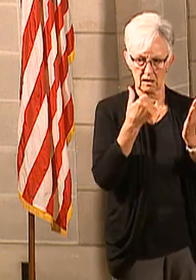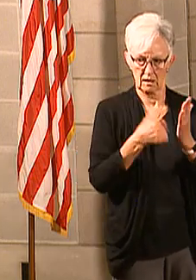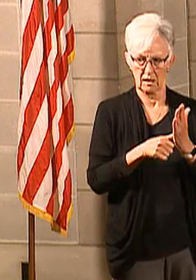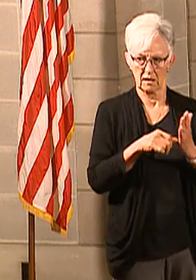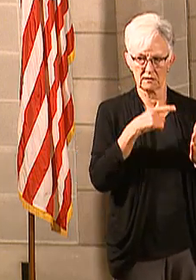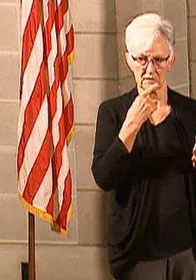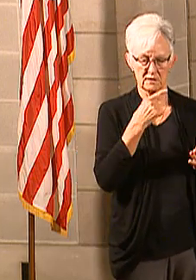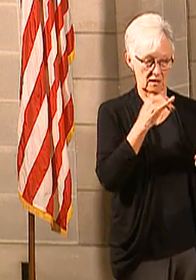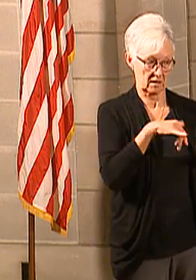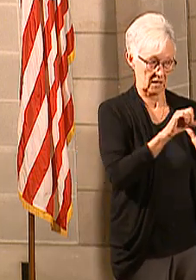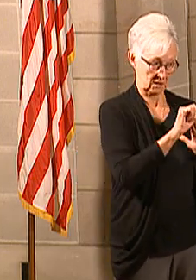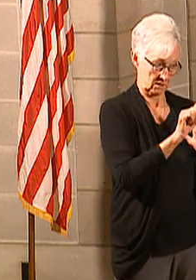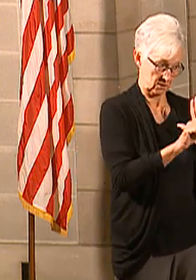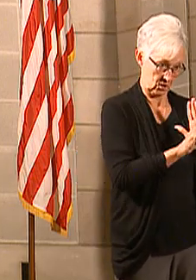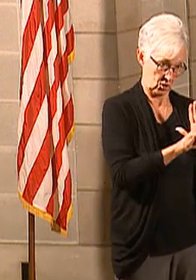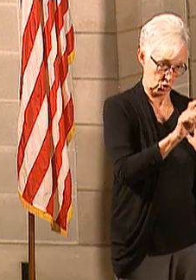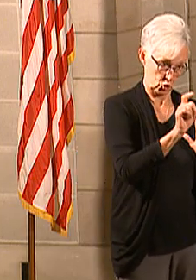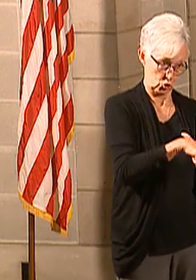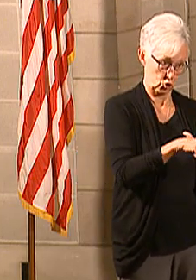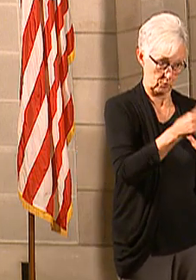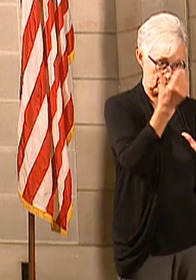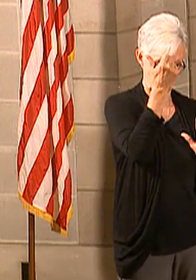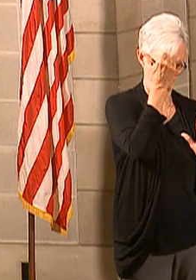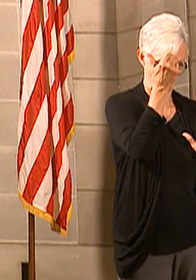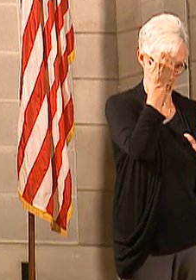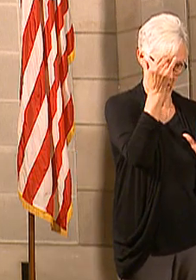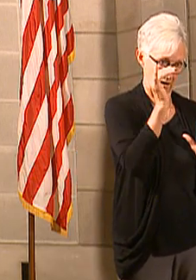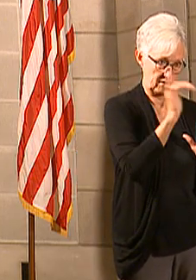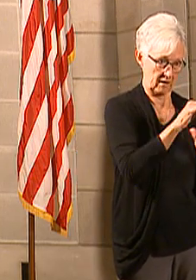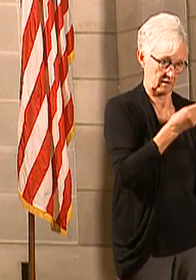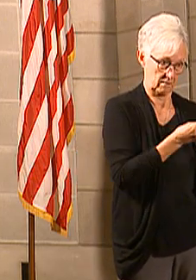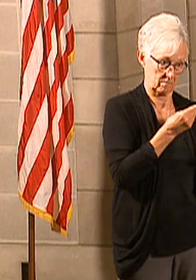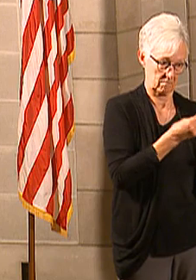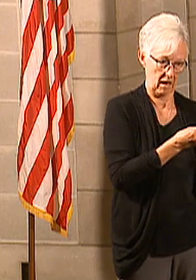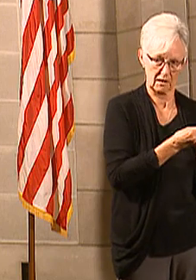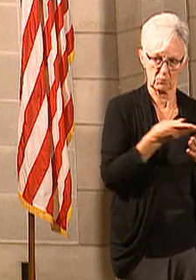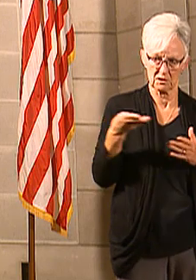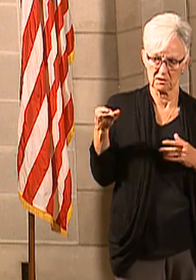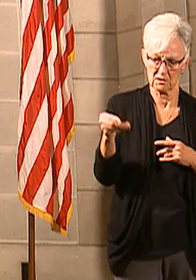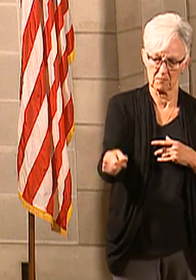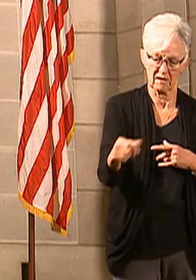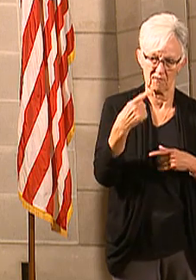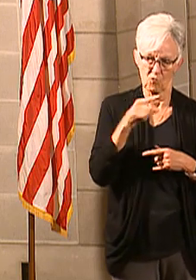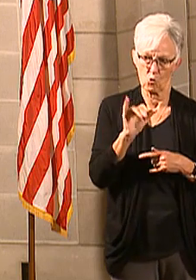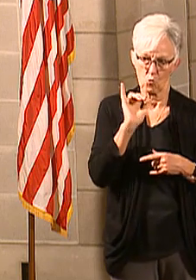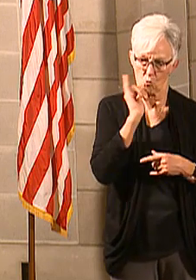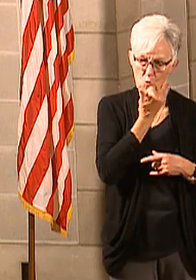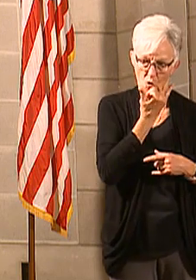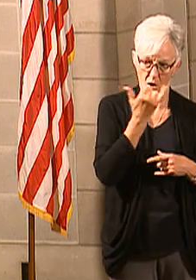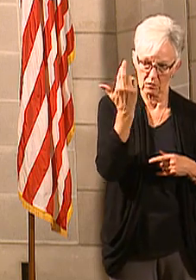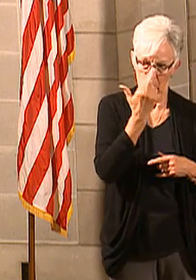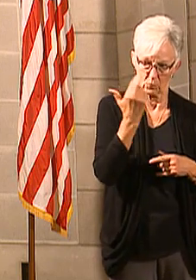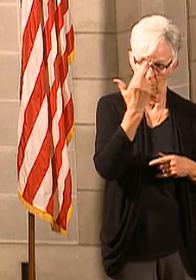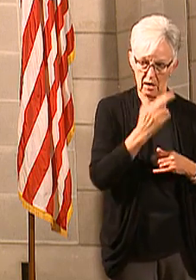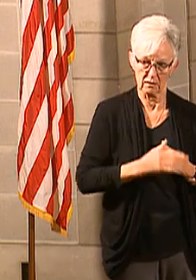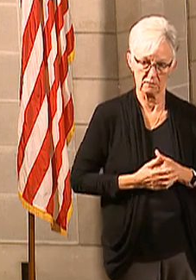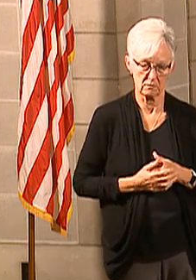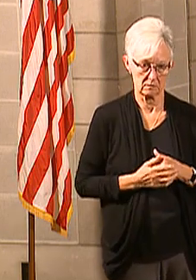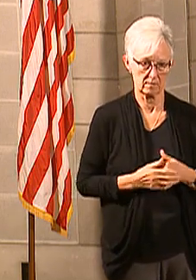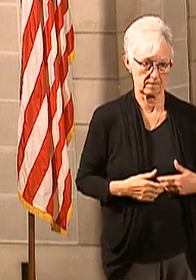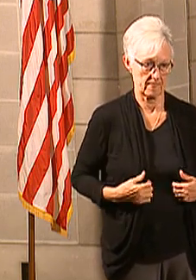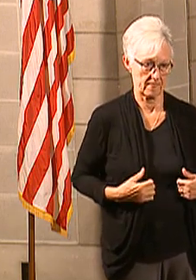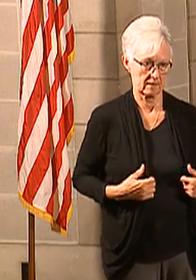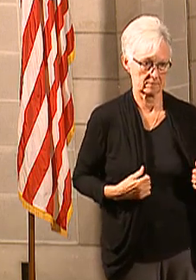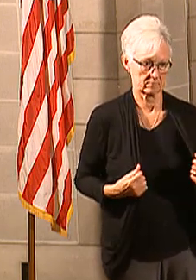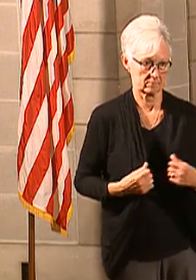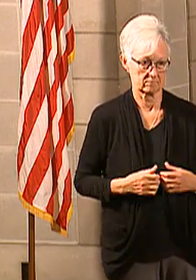dropped the ball here. They should have been aware that this money was going away. Should have been able to fulfill